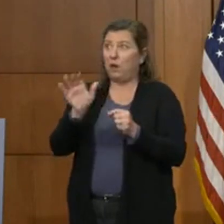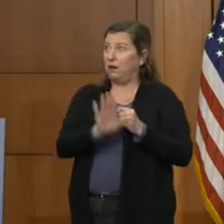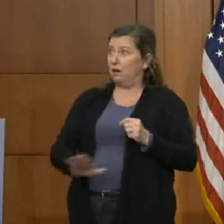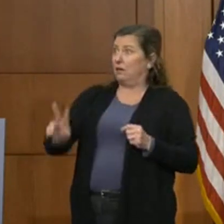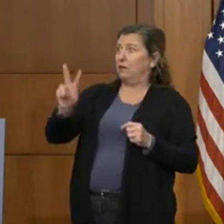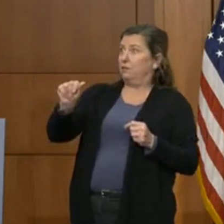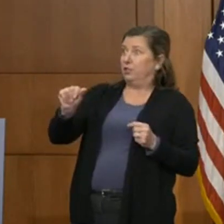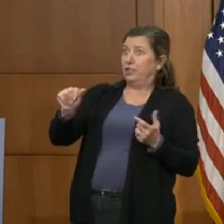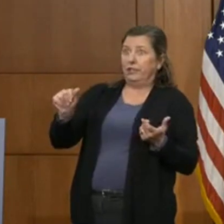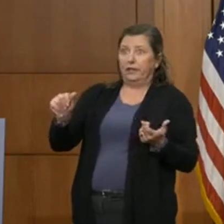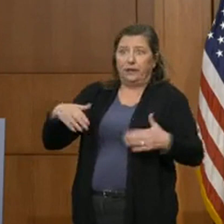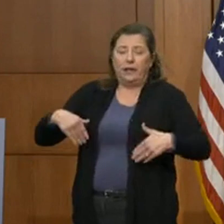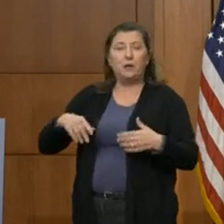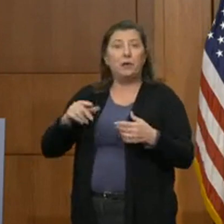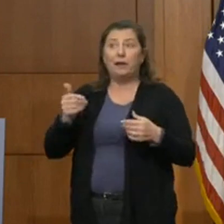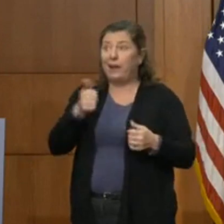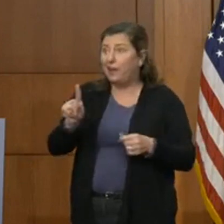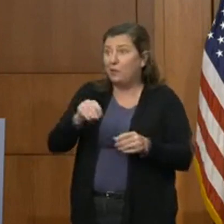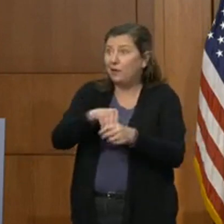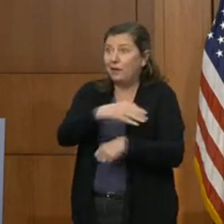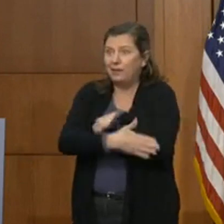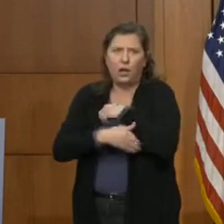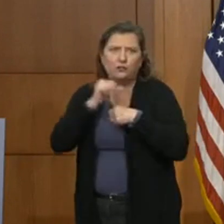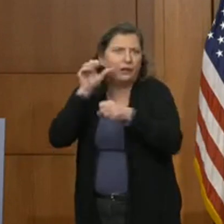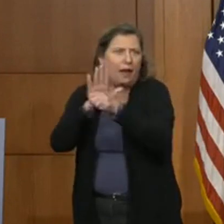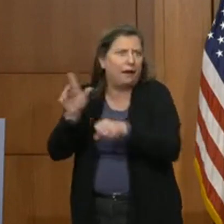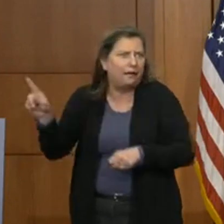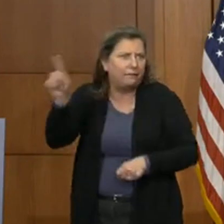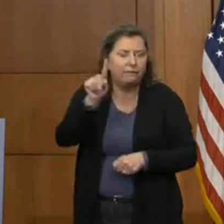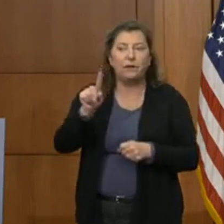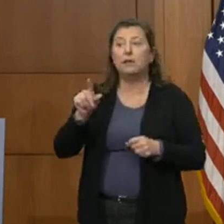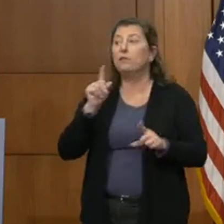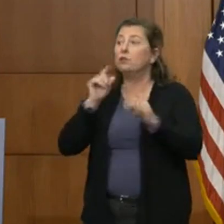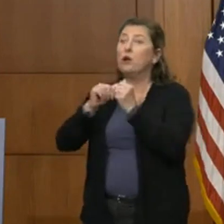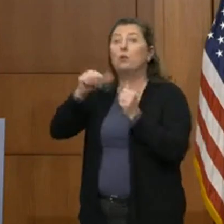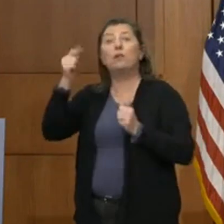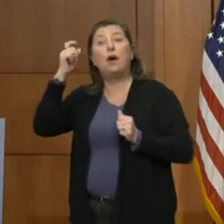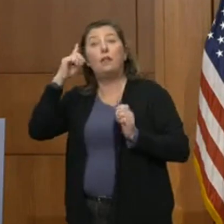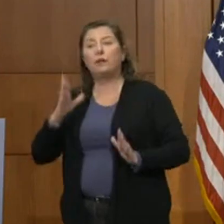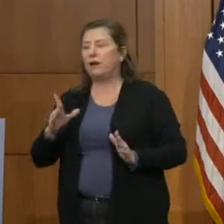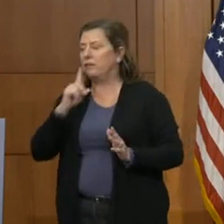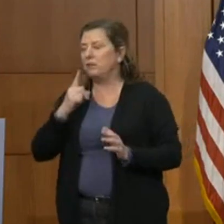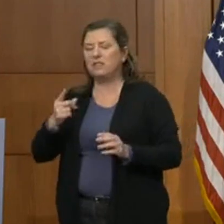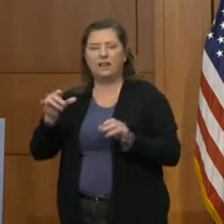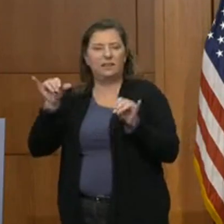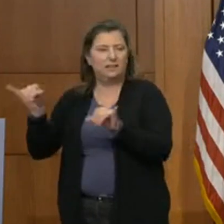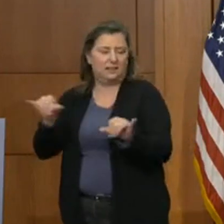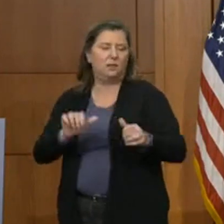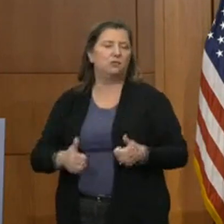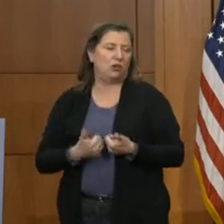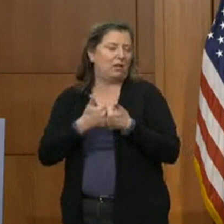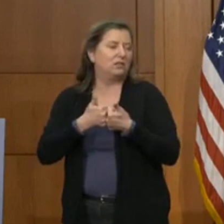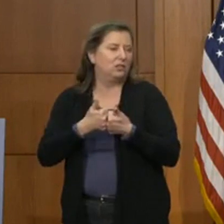Virginia. It's not adequate anywhere in the country right now. I think if you talk to other governors, you would hear the same challenges.